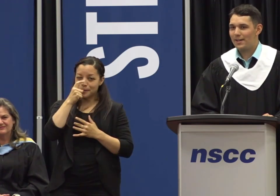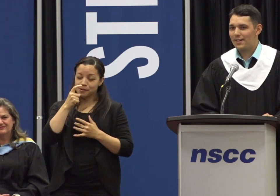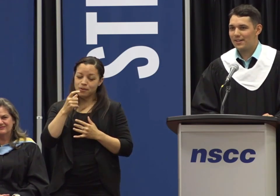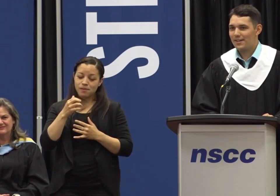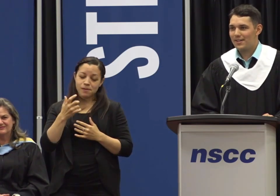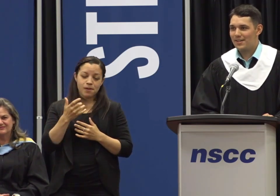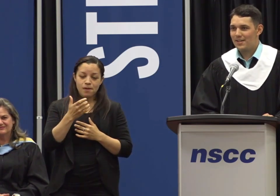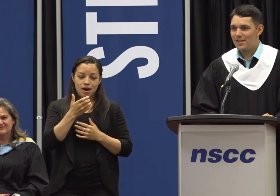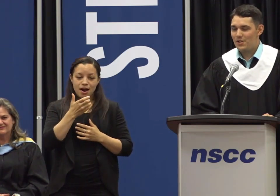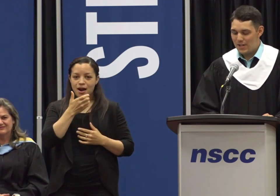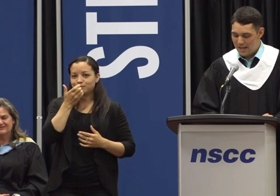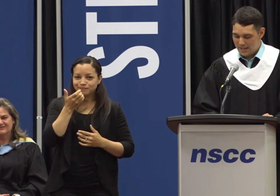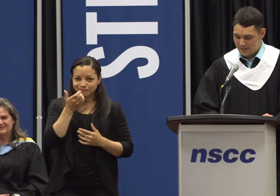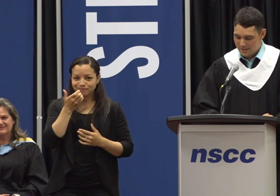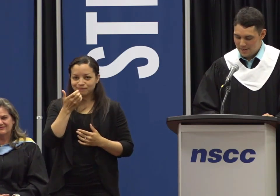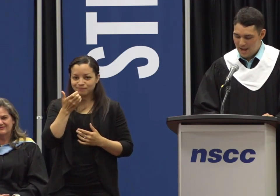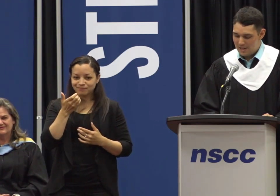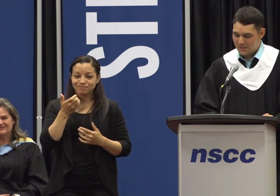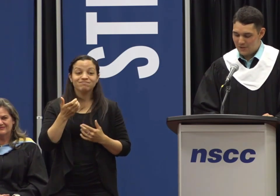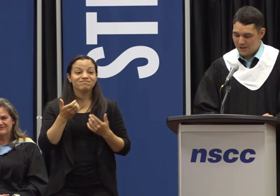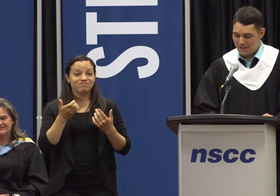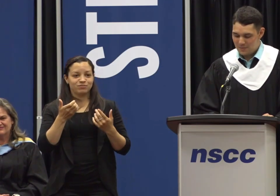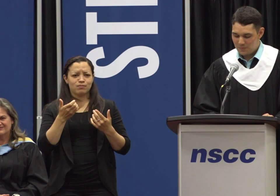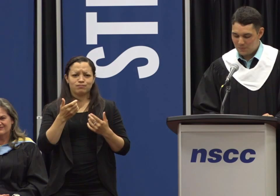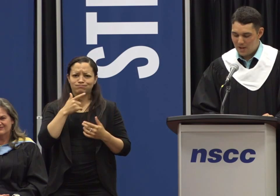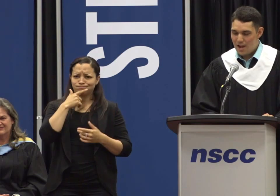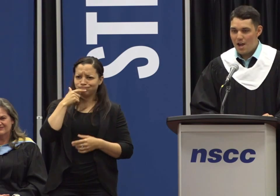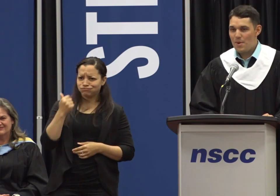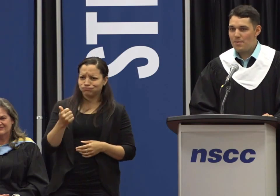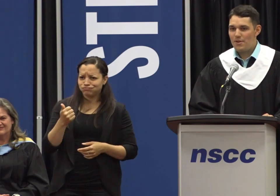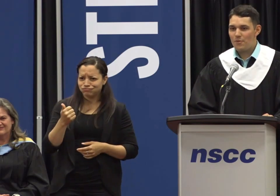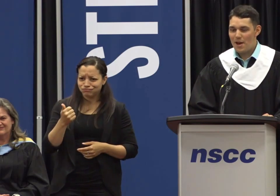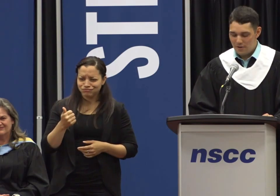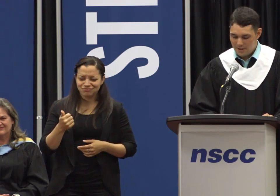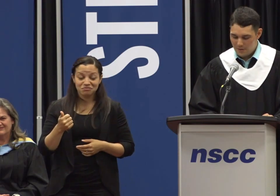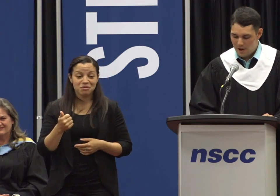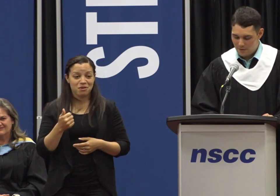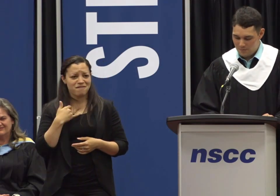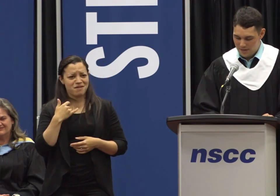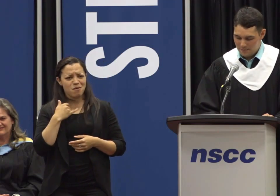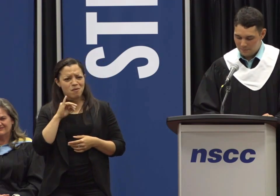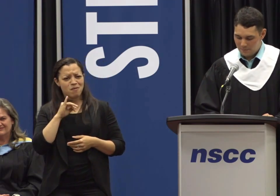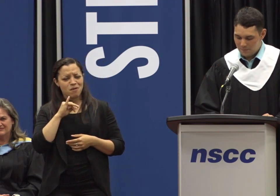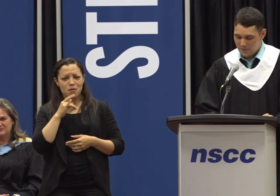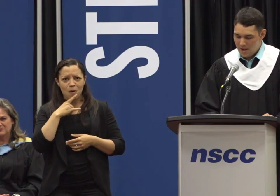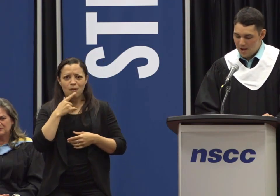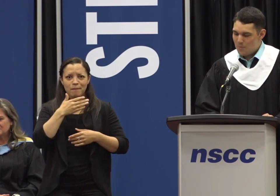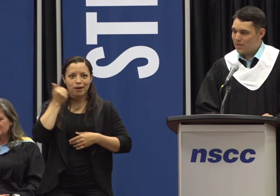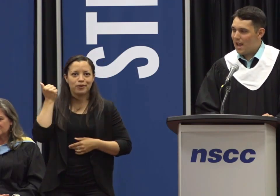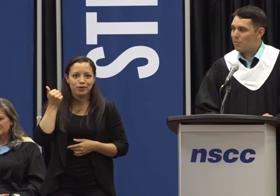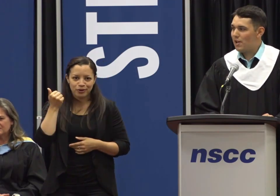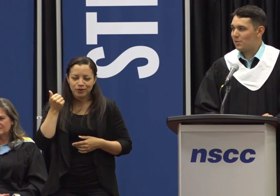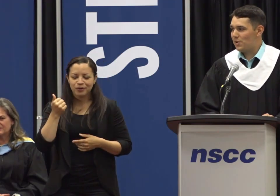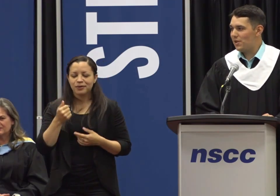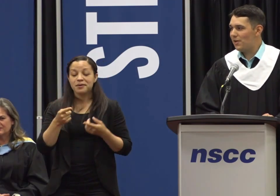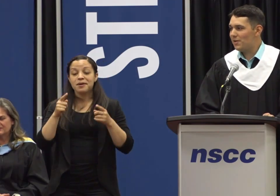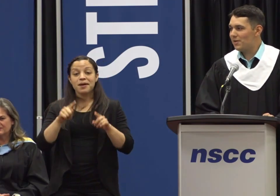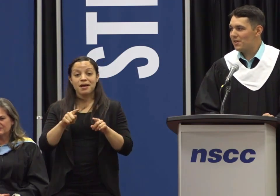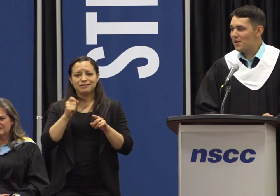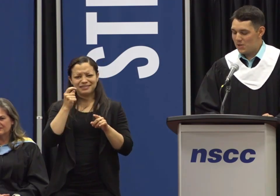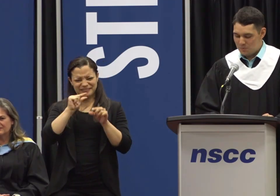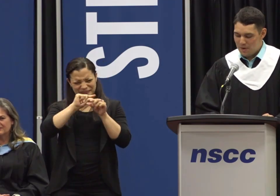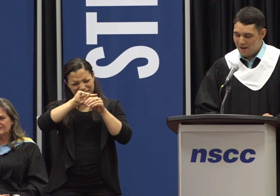bite. You take it, and it's good. Maybe even better than you thought it would be. But the apple has a